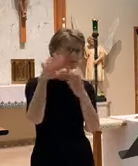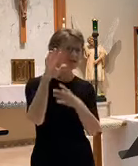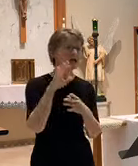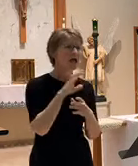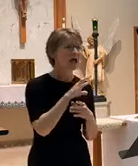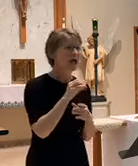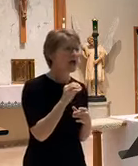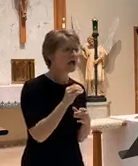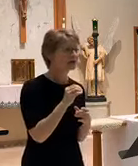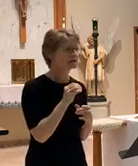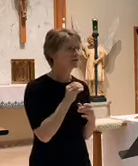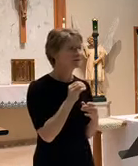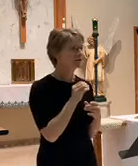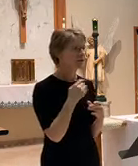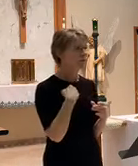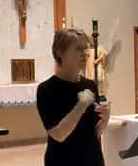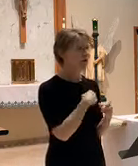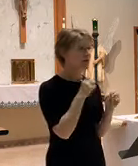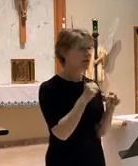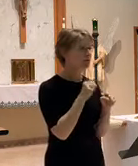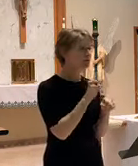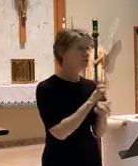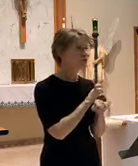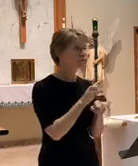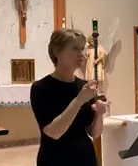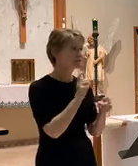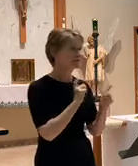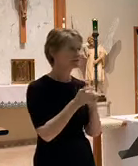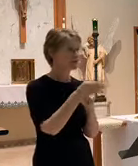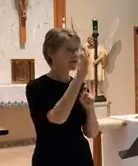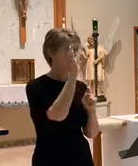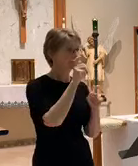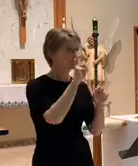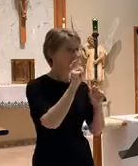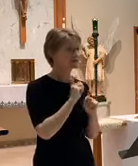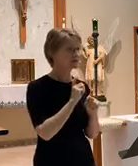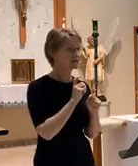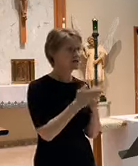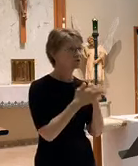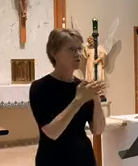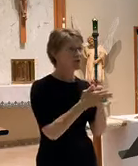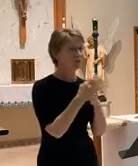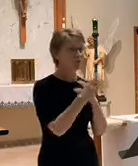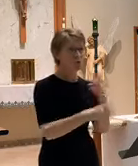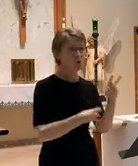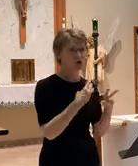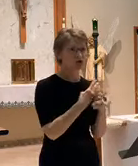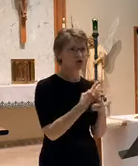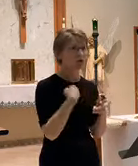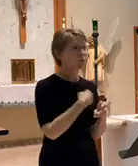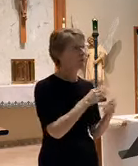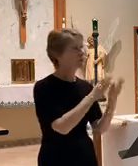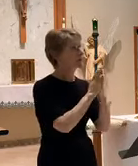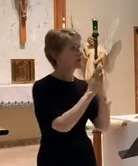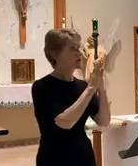always be able to use the gifts God gives to us to help the world, we pray to the